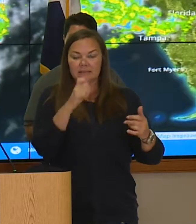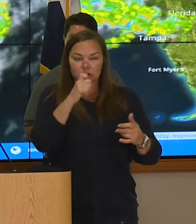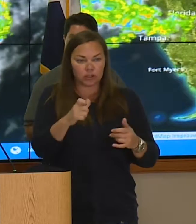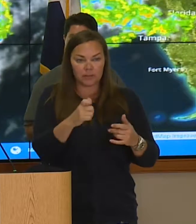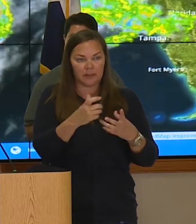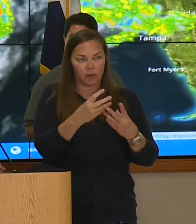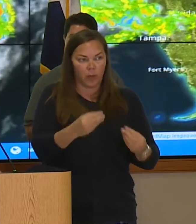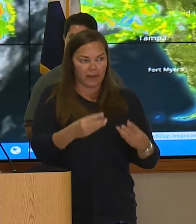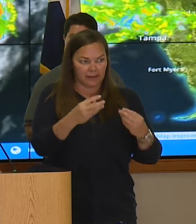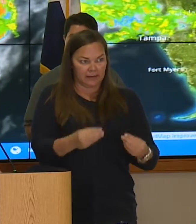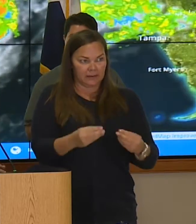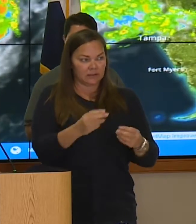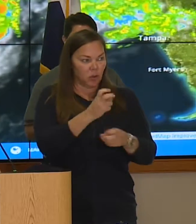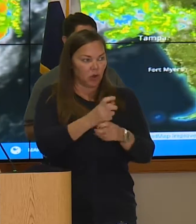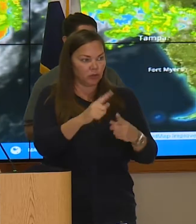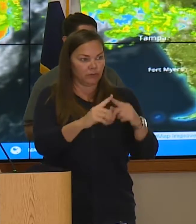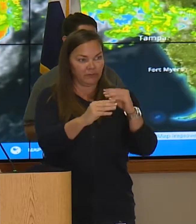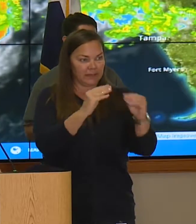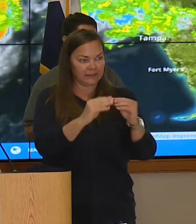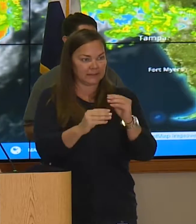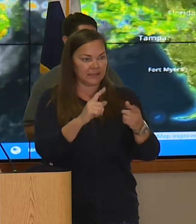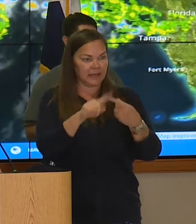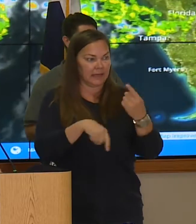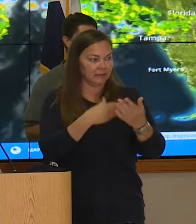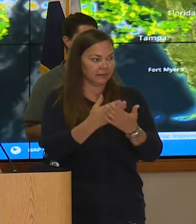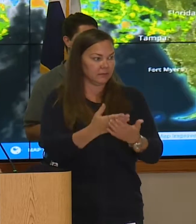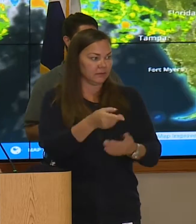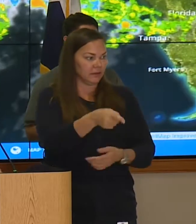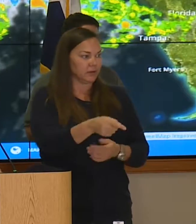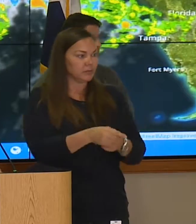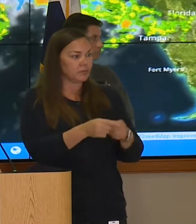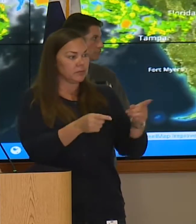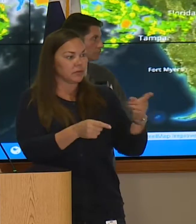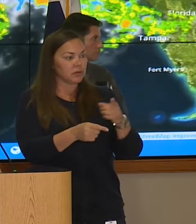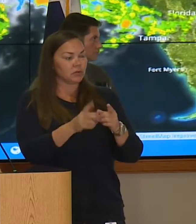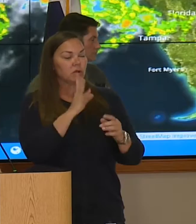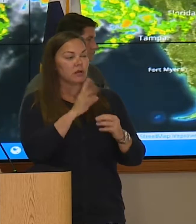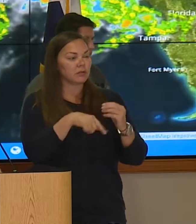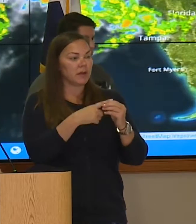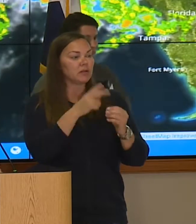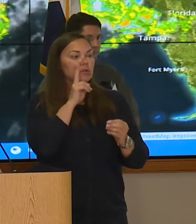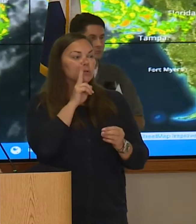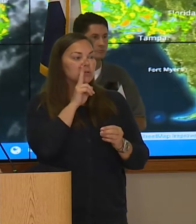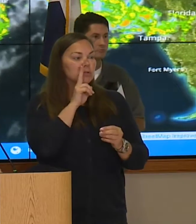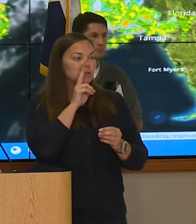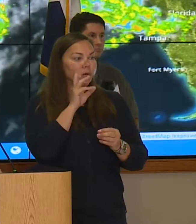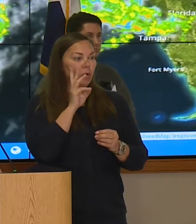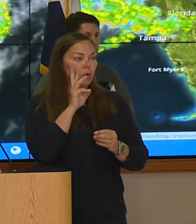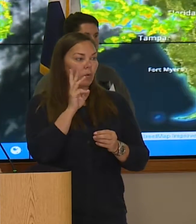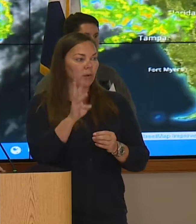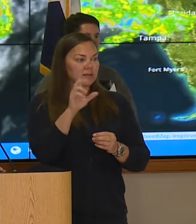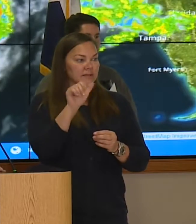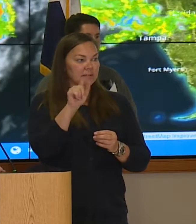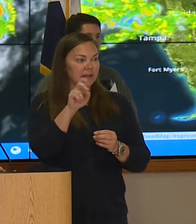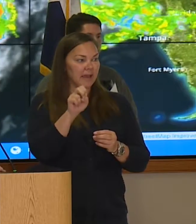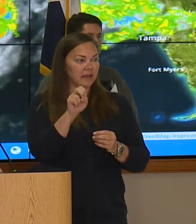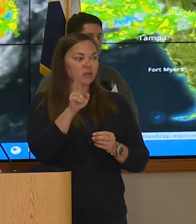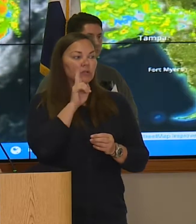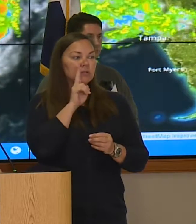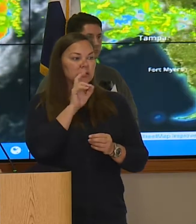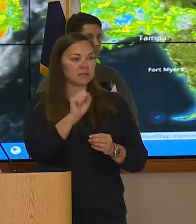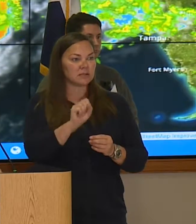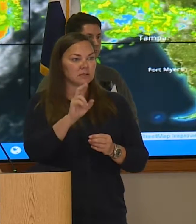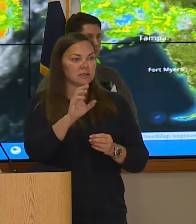wet. You talked a little bit about the Lake Houston situation. The West Lake Houston, Summerwood area, are